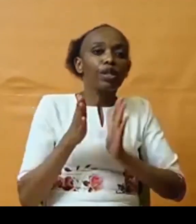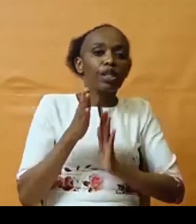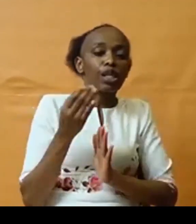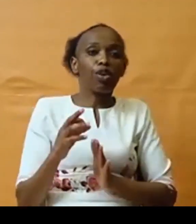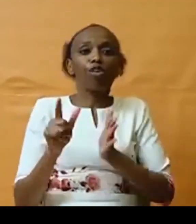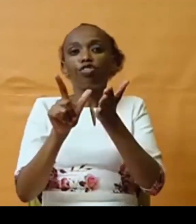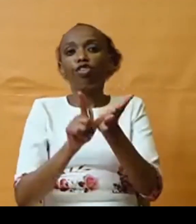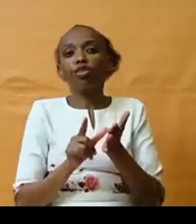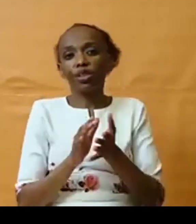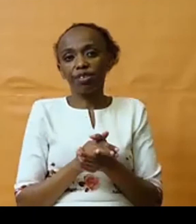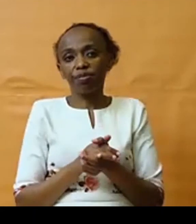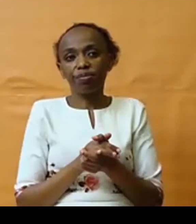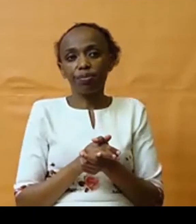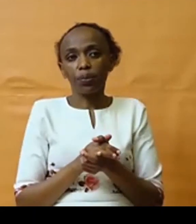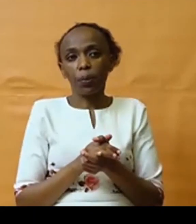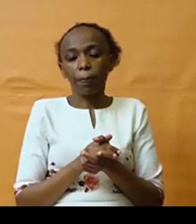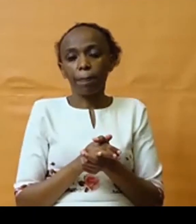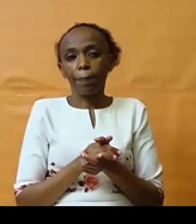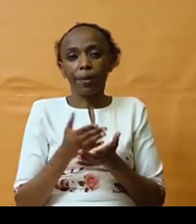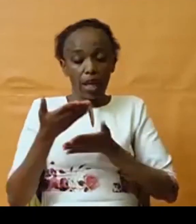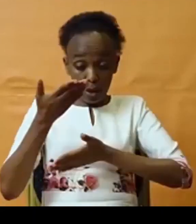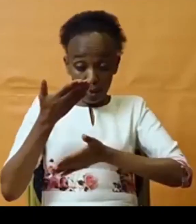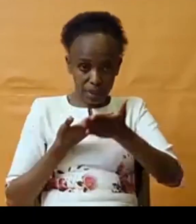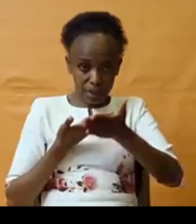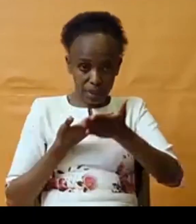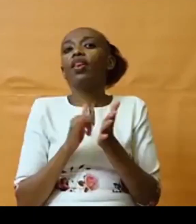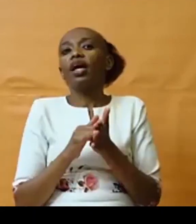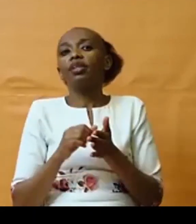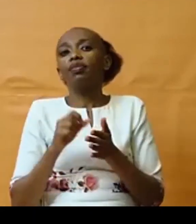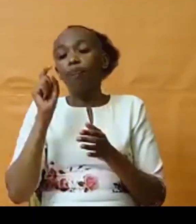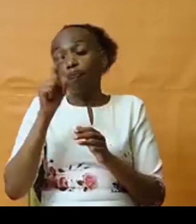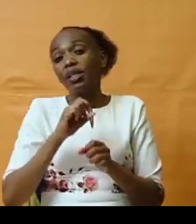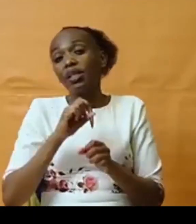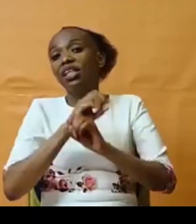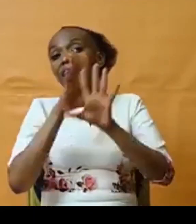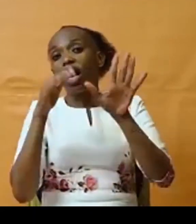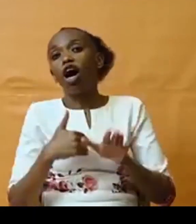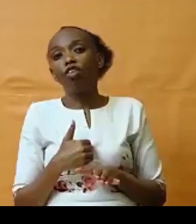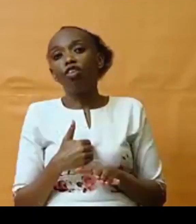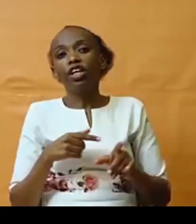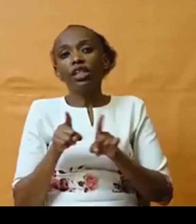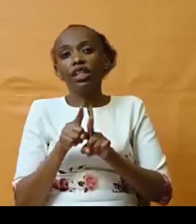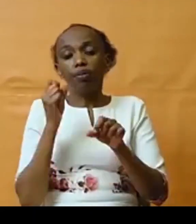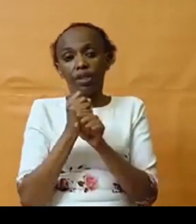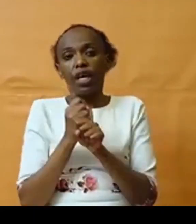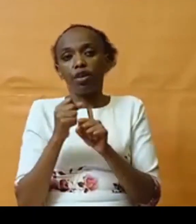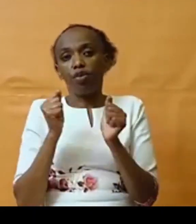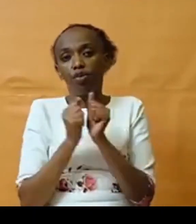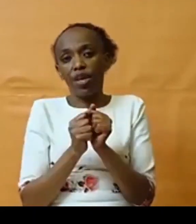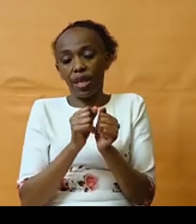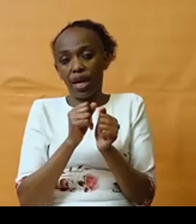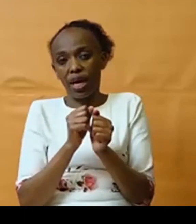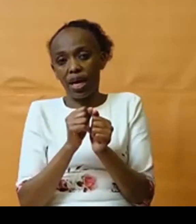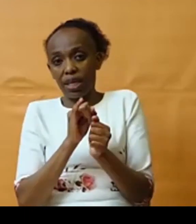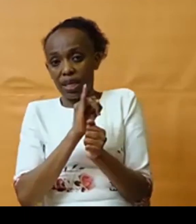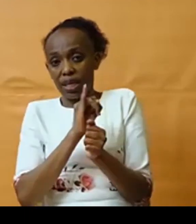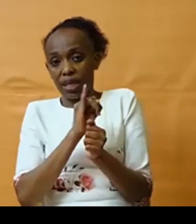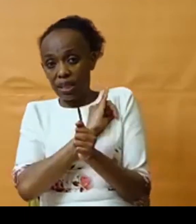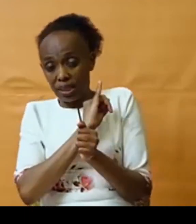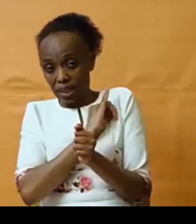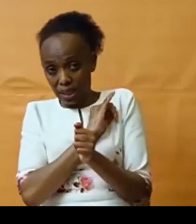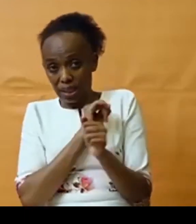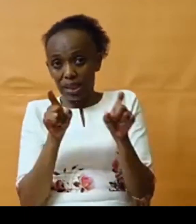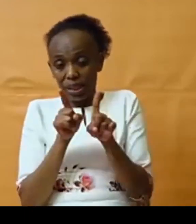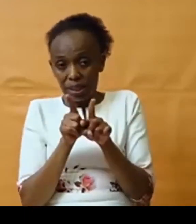loans negotiation, which should be transparent and should be done with integrity and subject to independent oversight